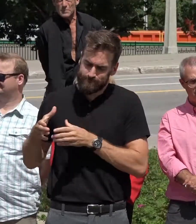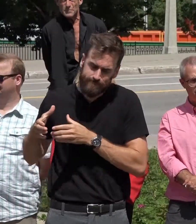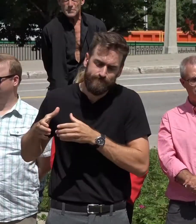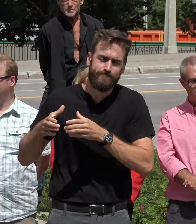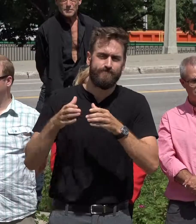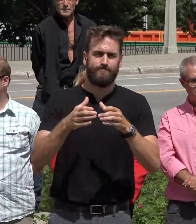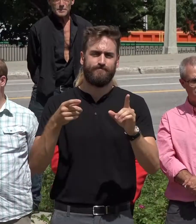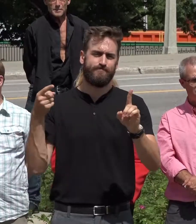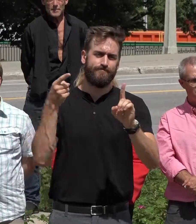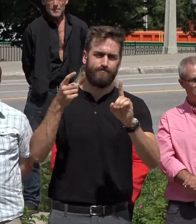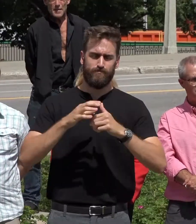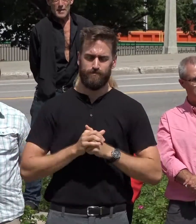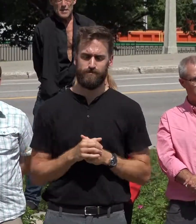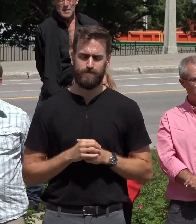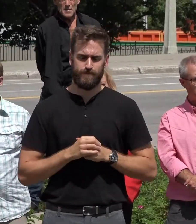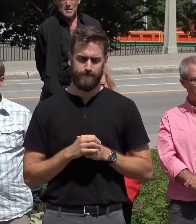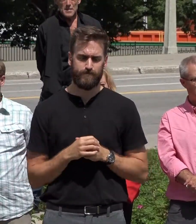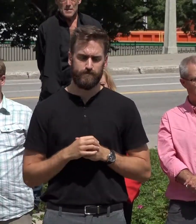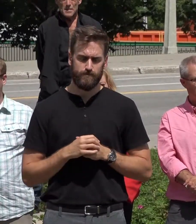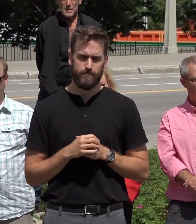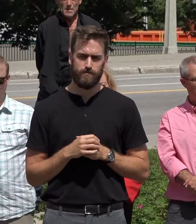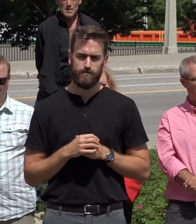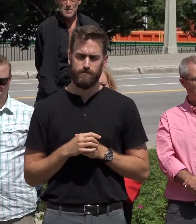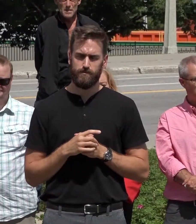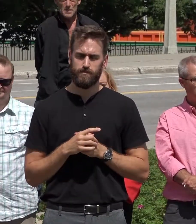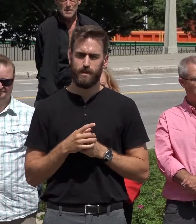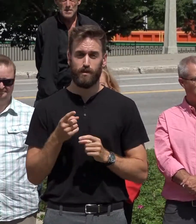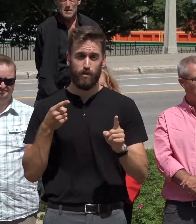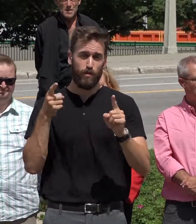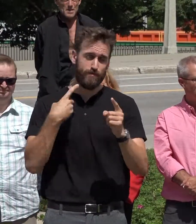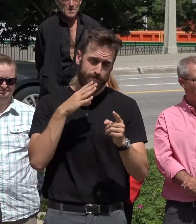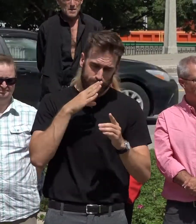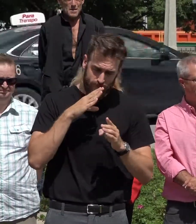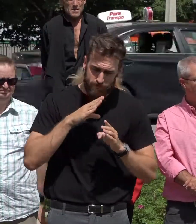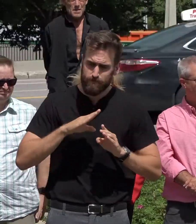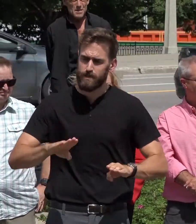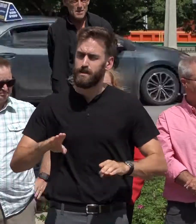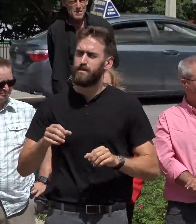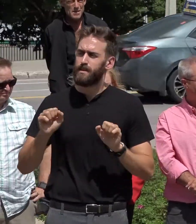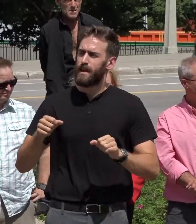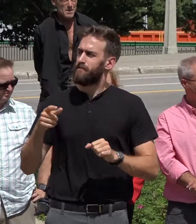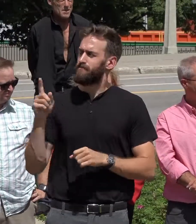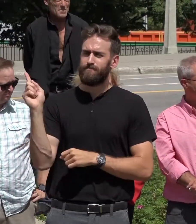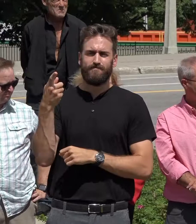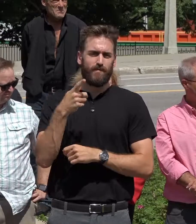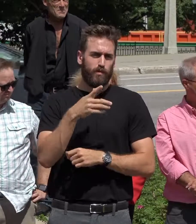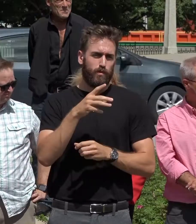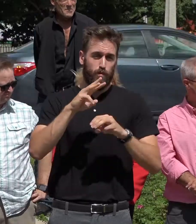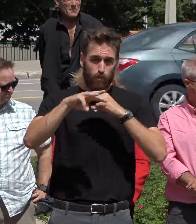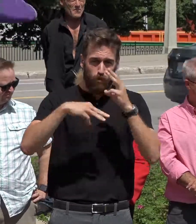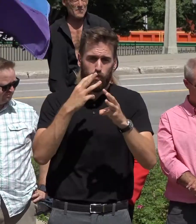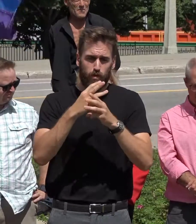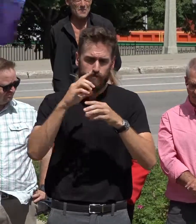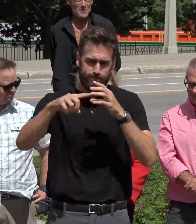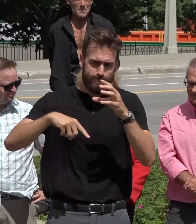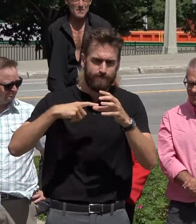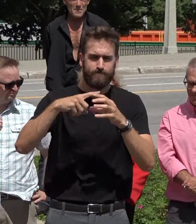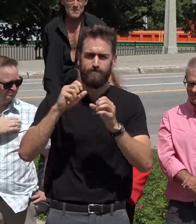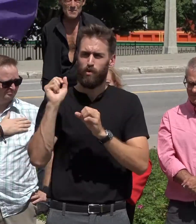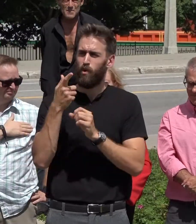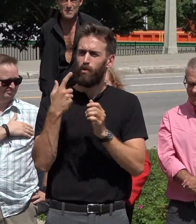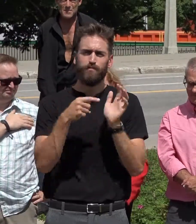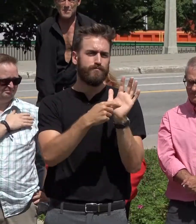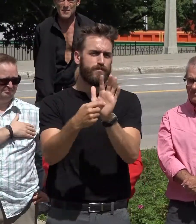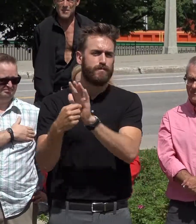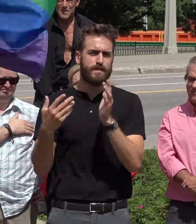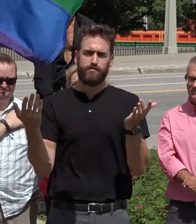on this land, to have great peace, where every nation of the world would be represented here, right here in